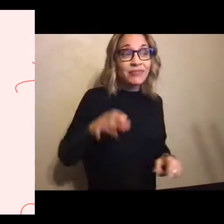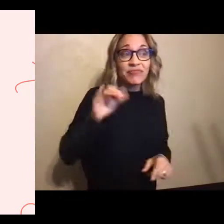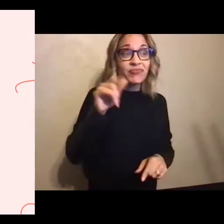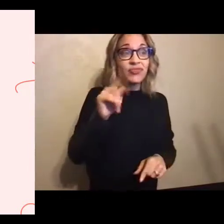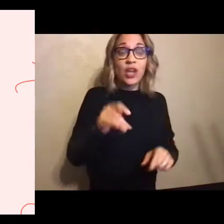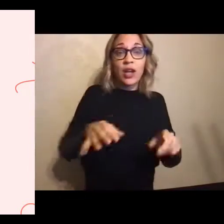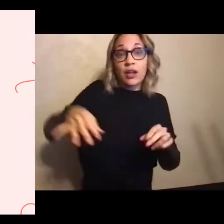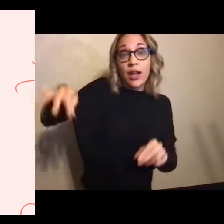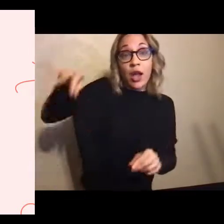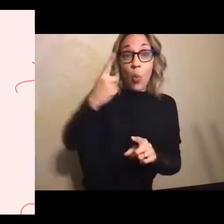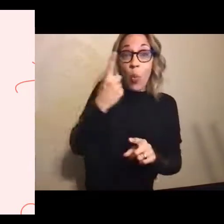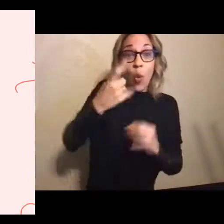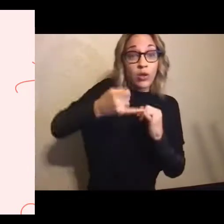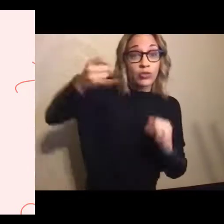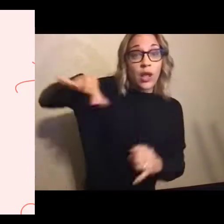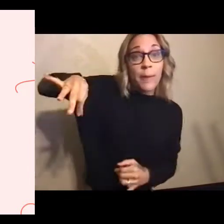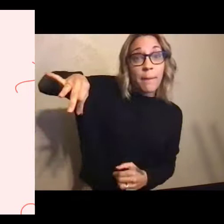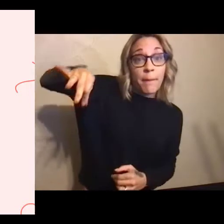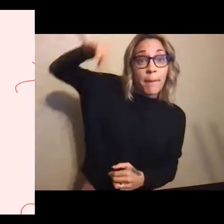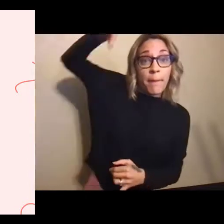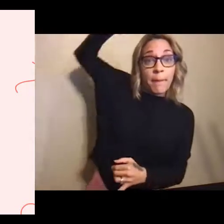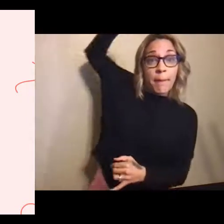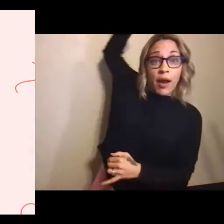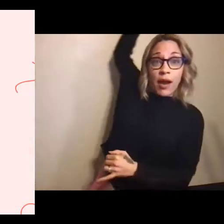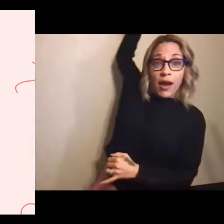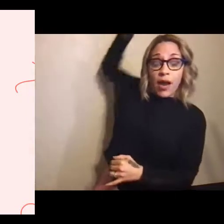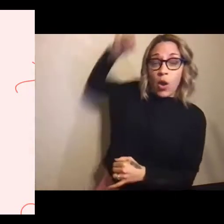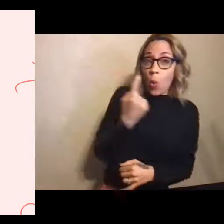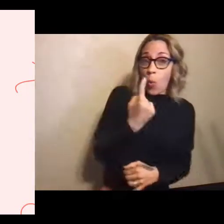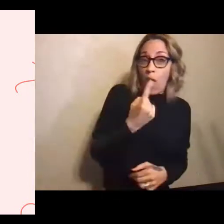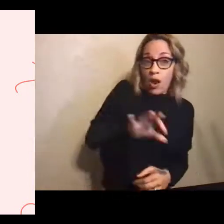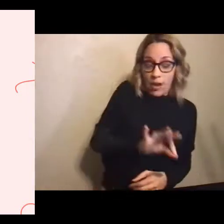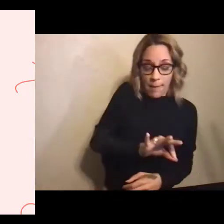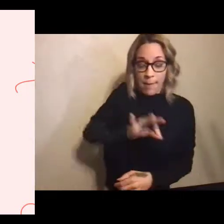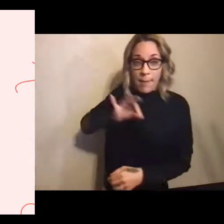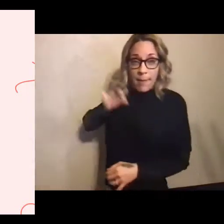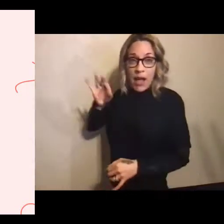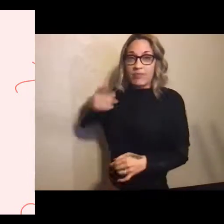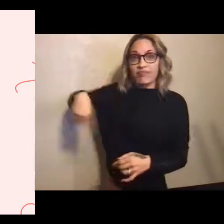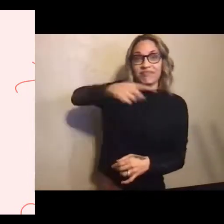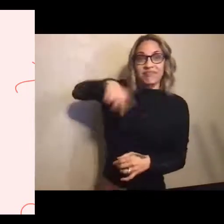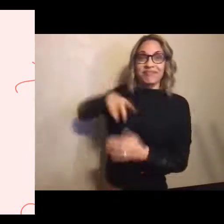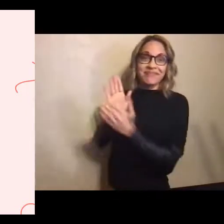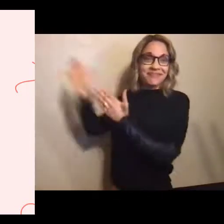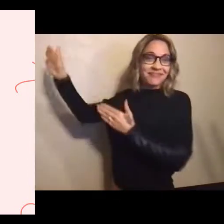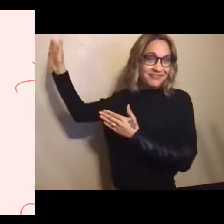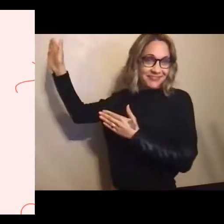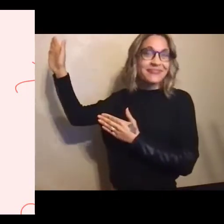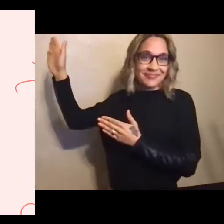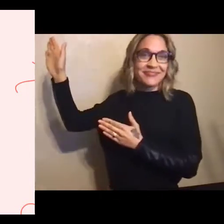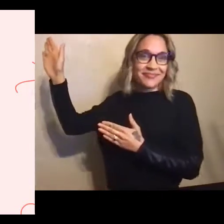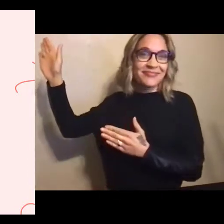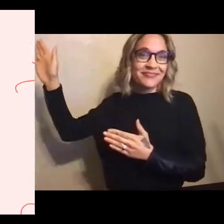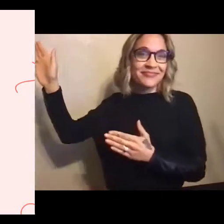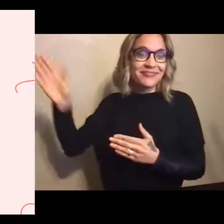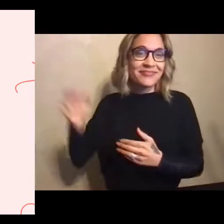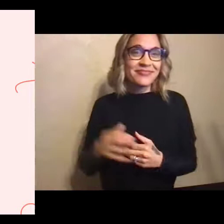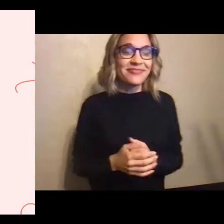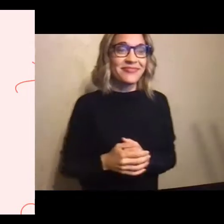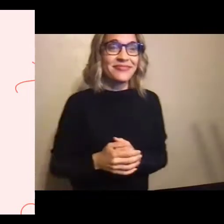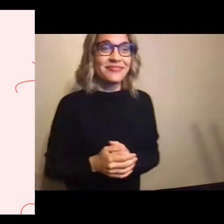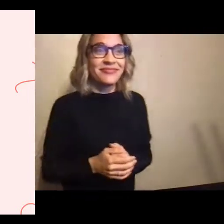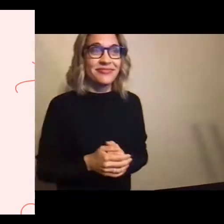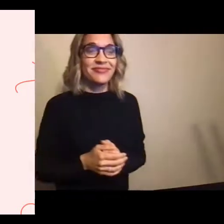The left side just has to take the one end of the rope and it will very clearly and